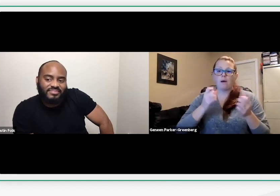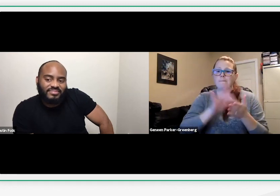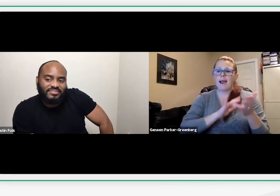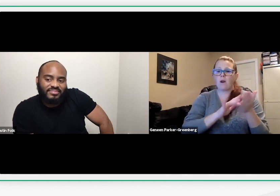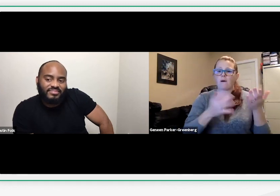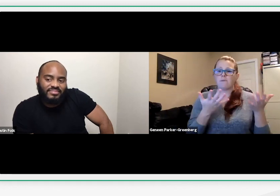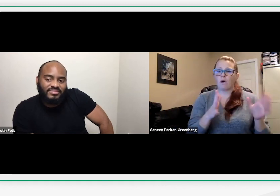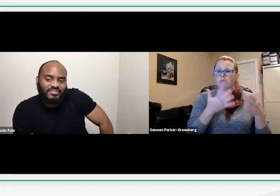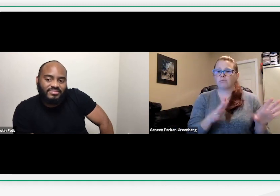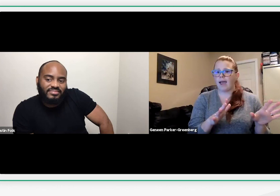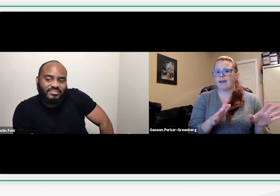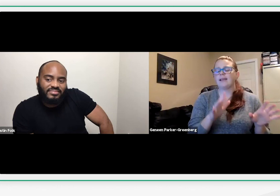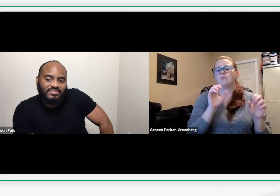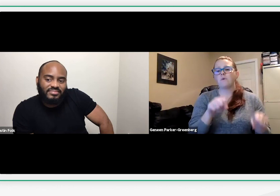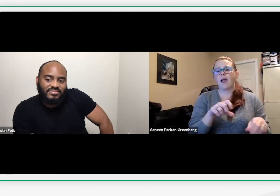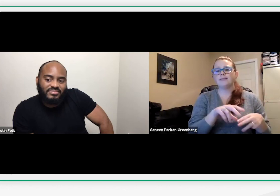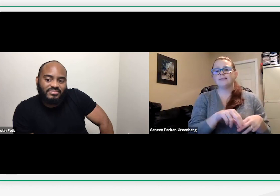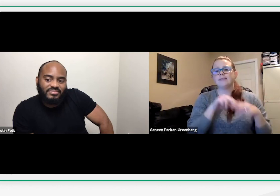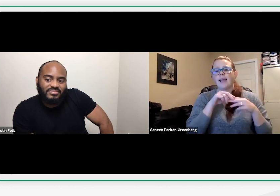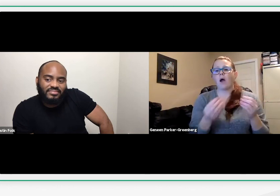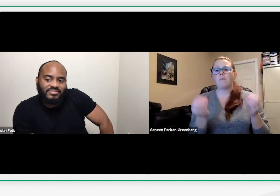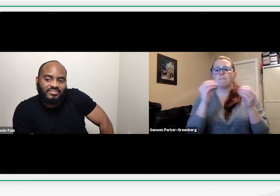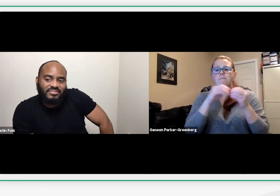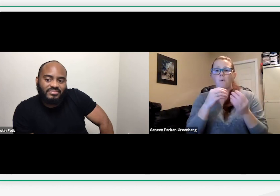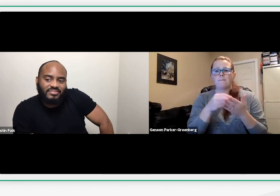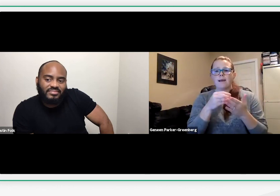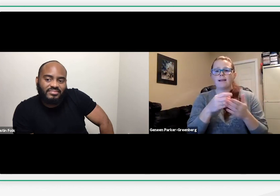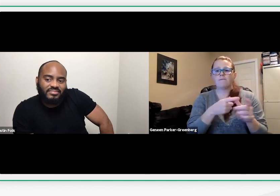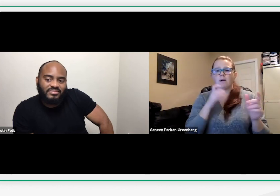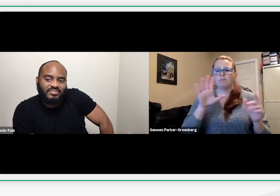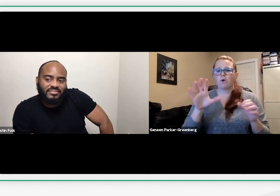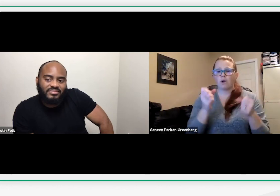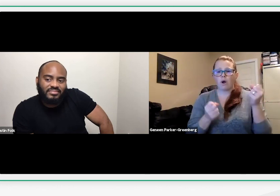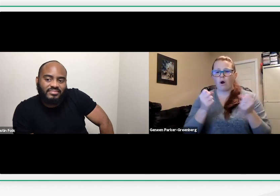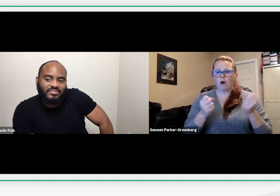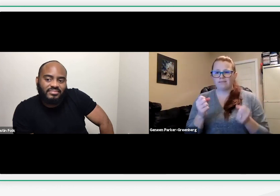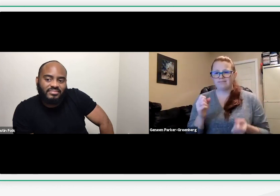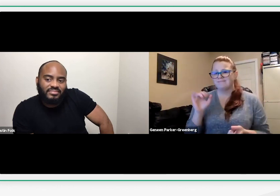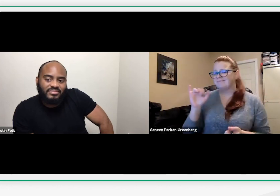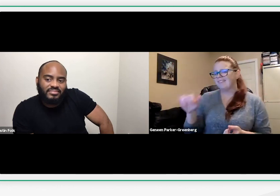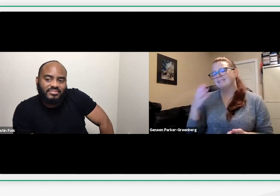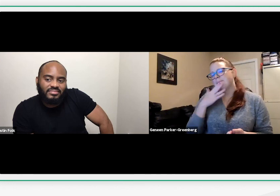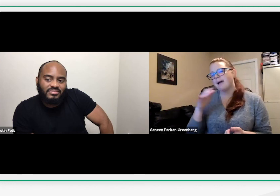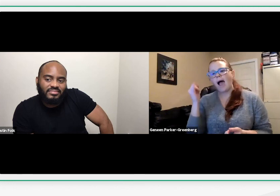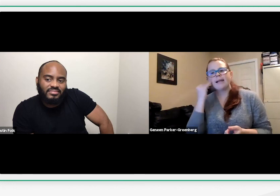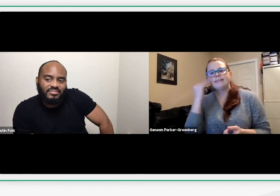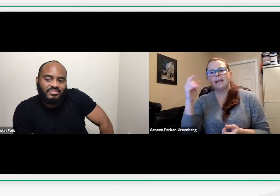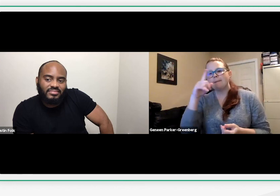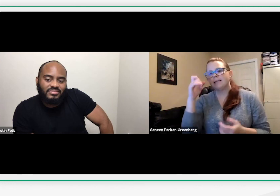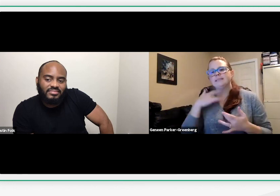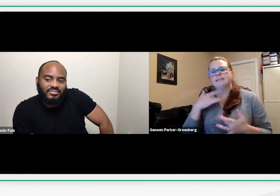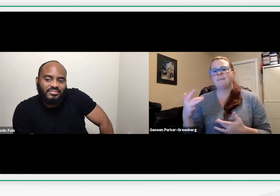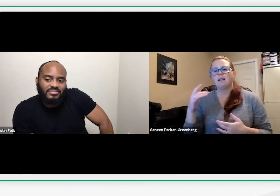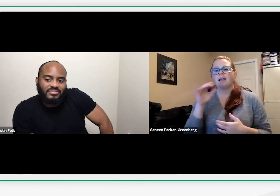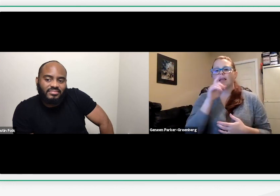to cars. If you have a car and it's paid off already, you can borrow